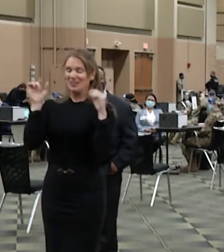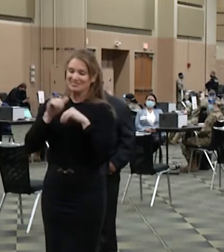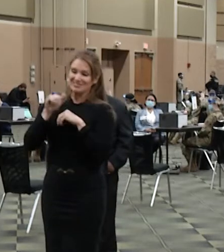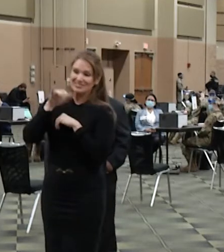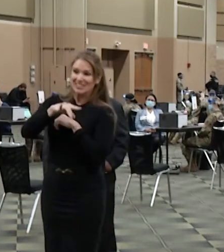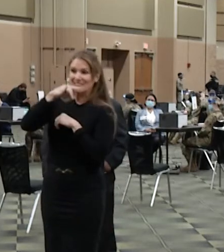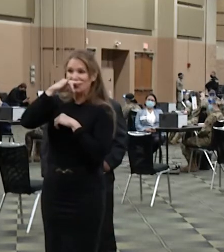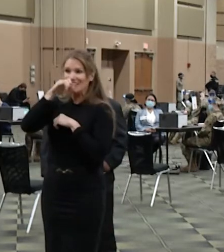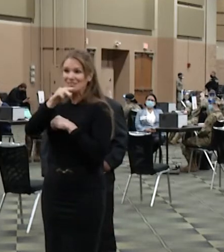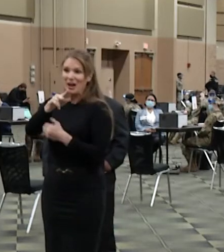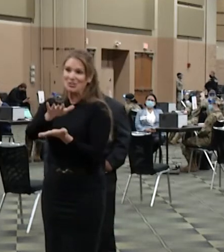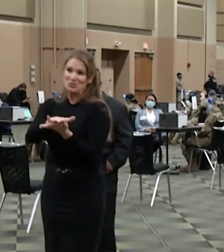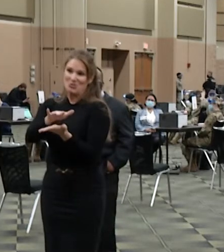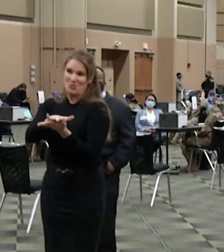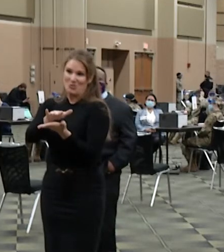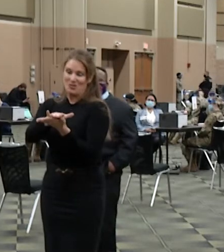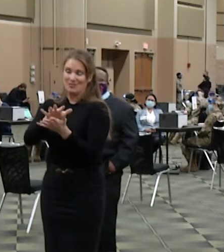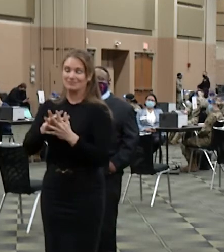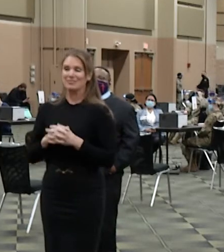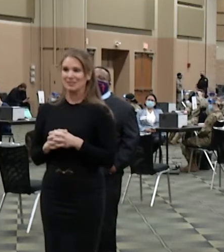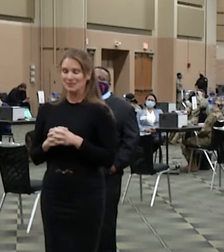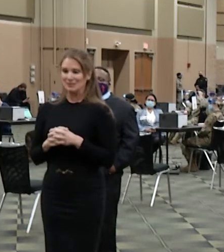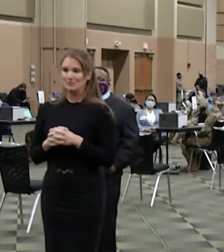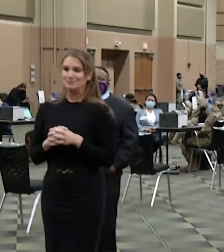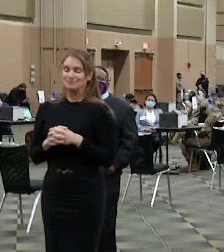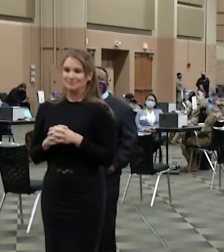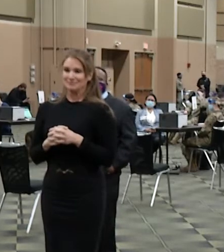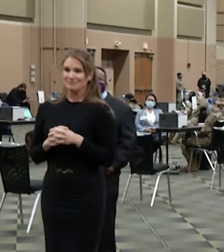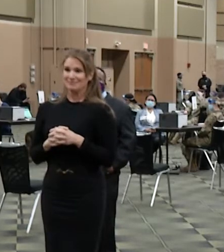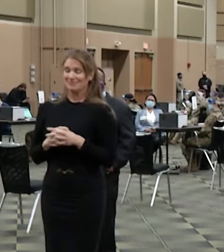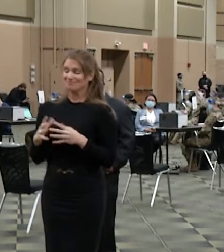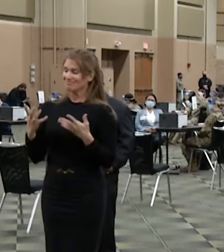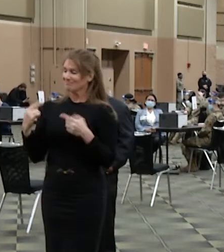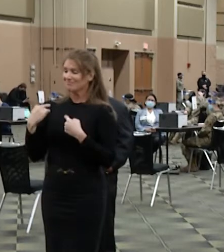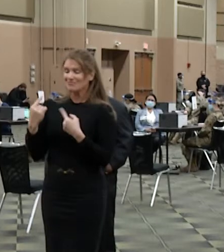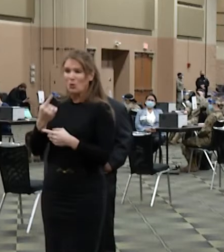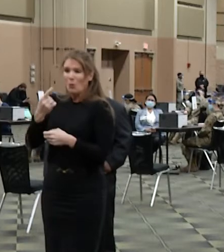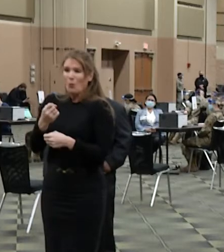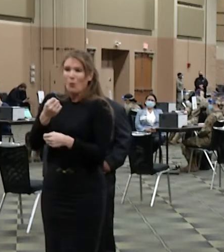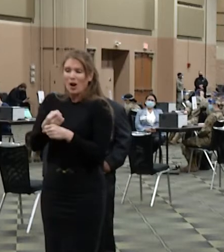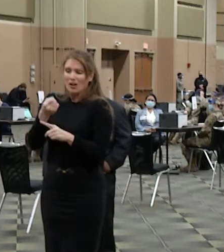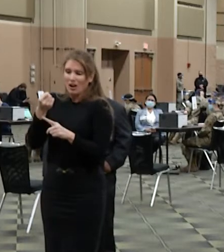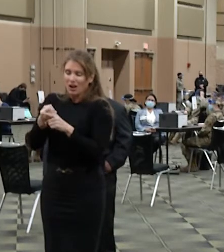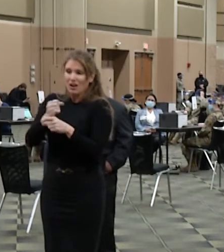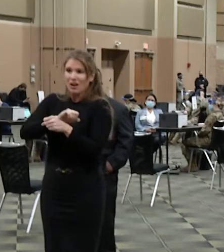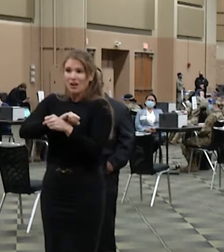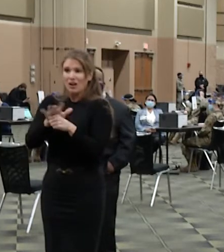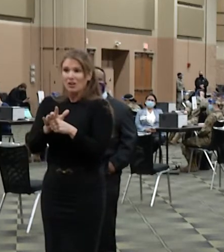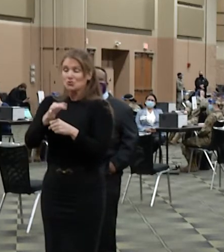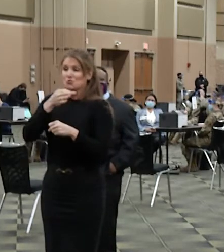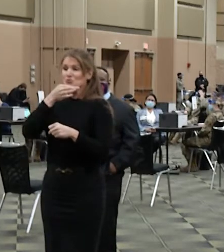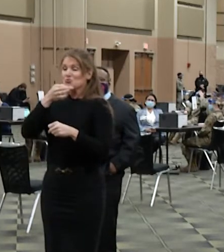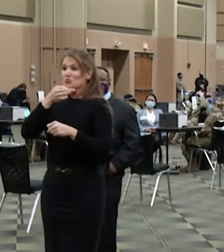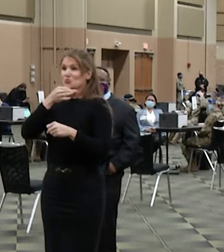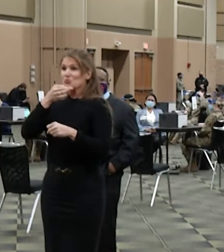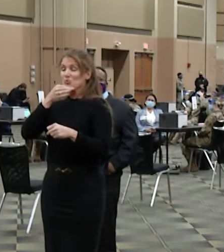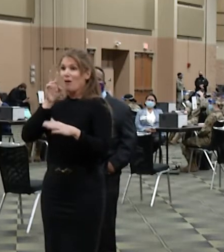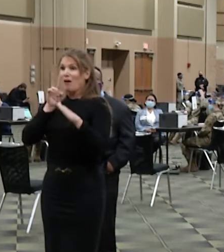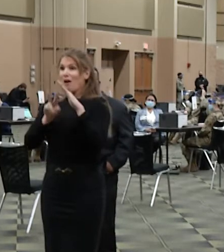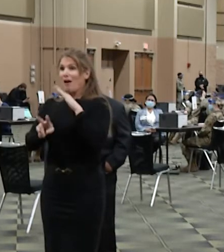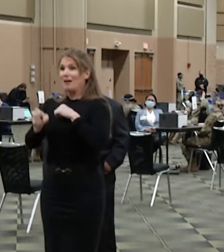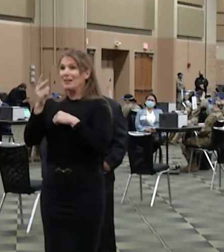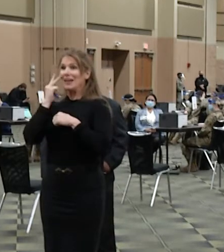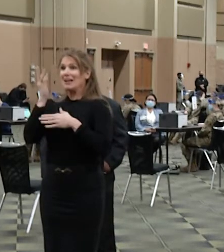kids back to school. Nearly 1 year into this pandemic, the end is finally in